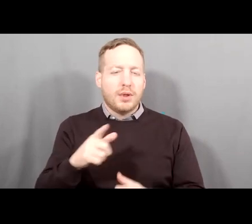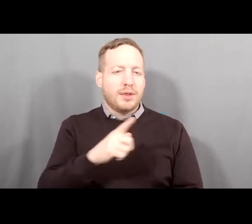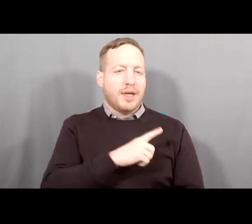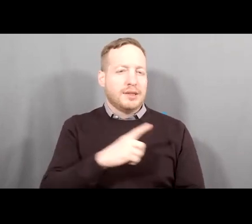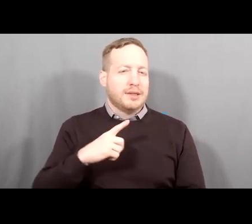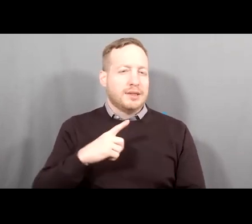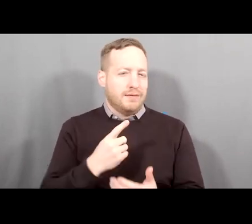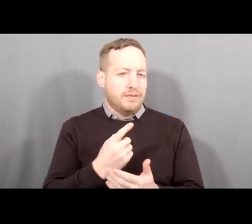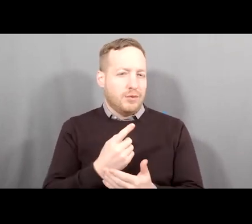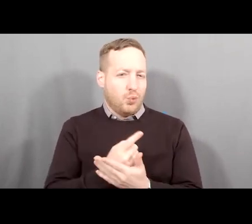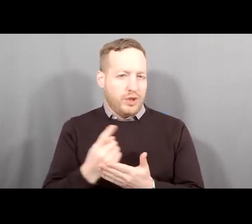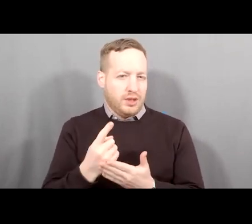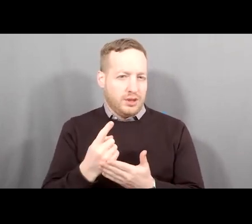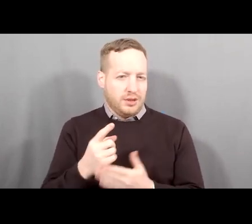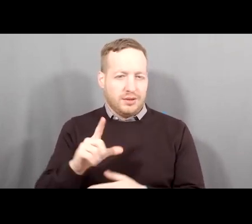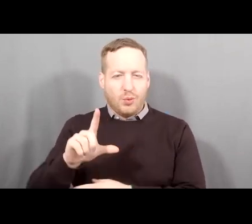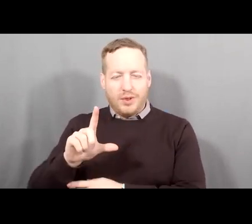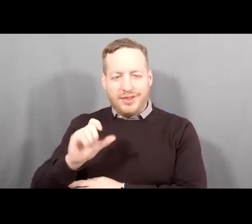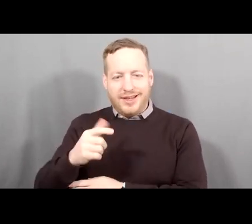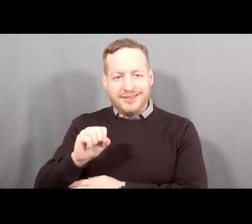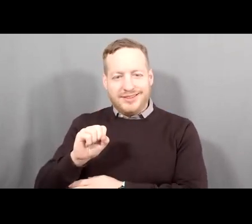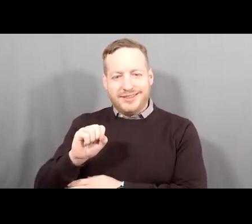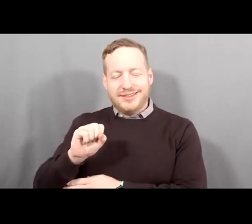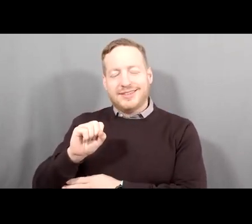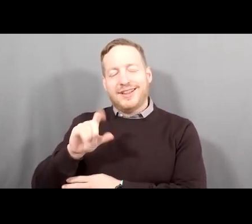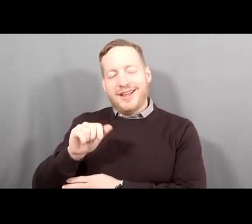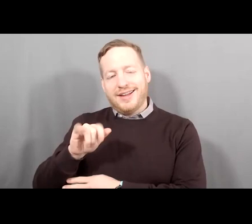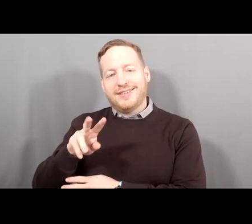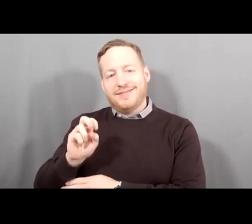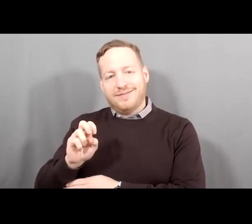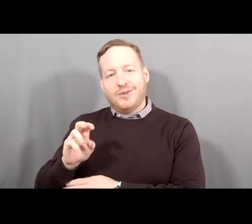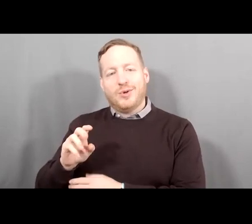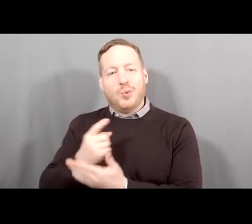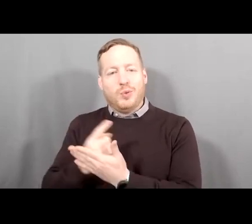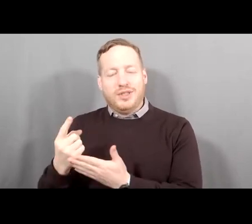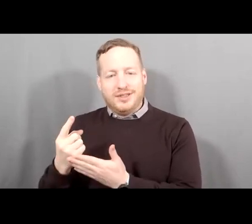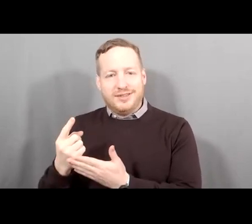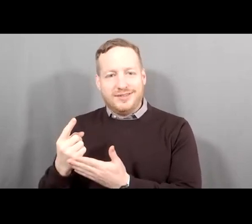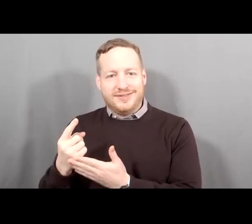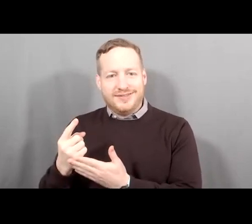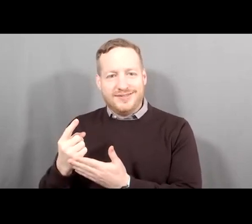2021, including Legislative Week.